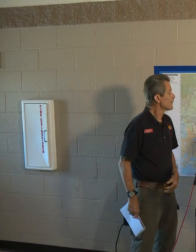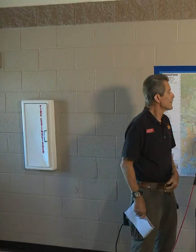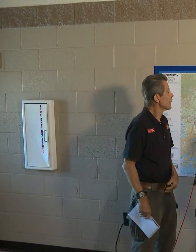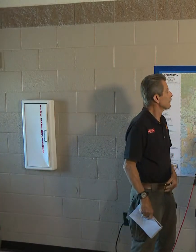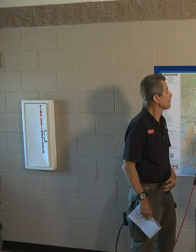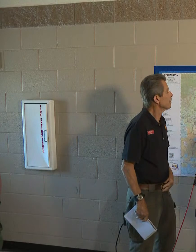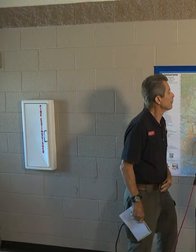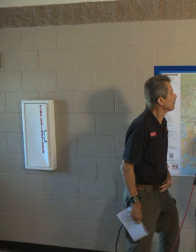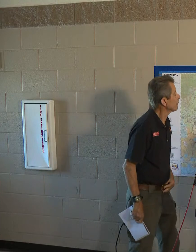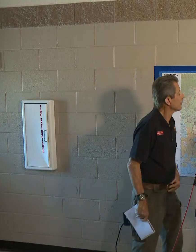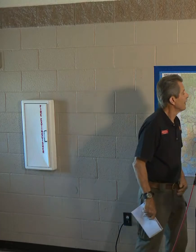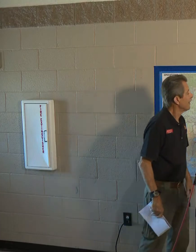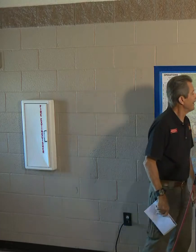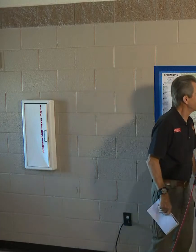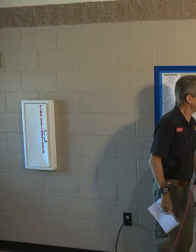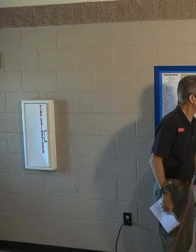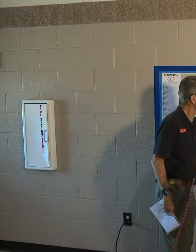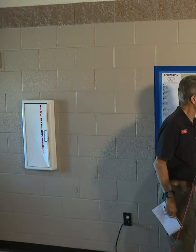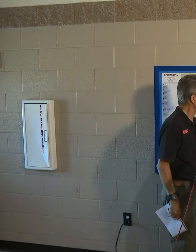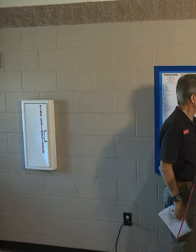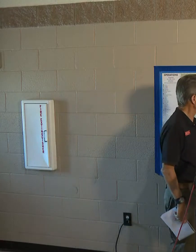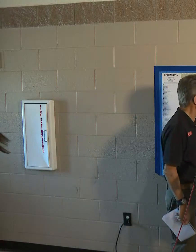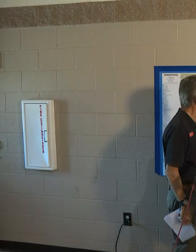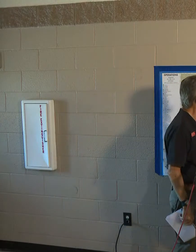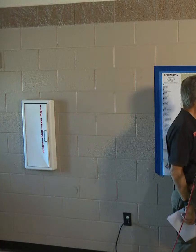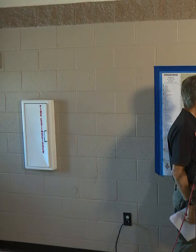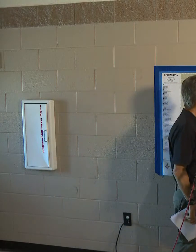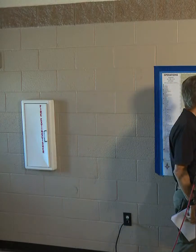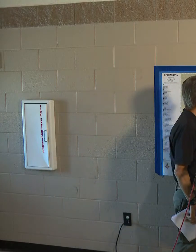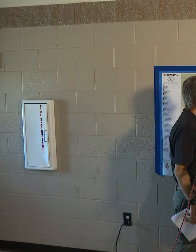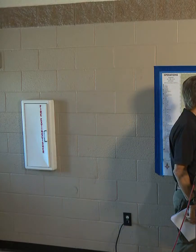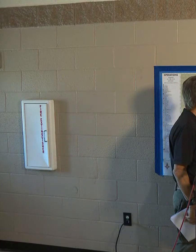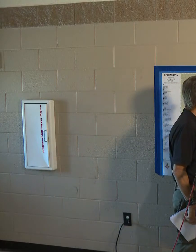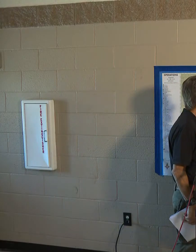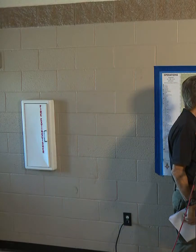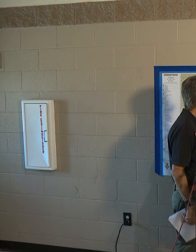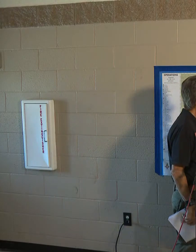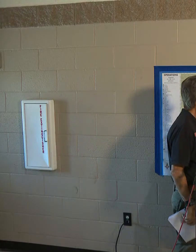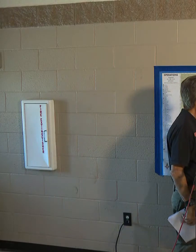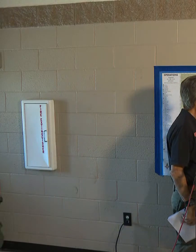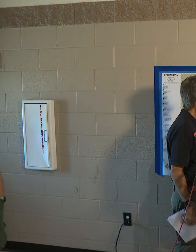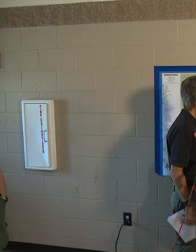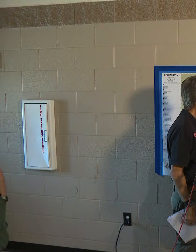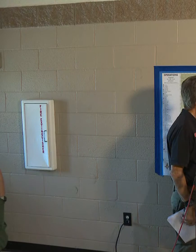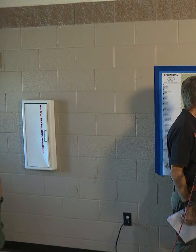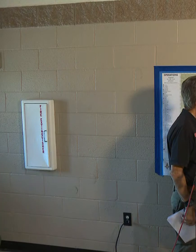Or Little Acres Road. There's some good things. Little Acres Road is right there where the...